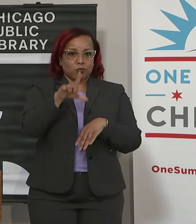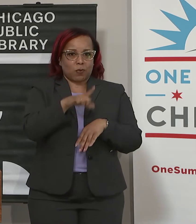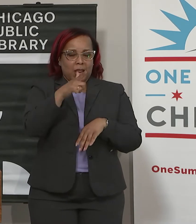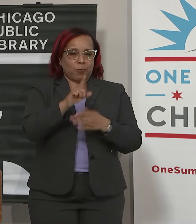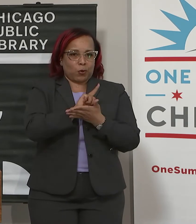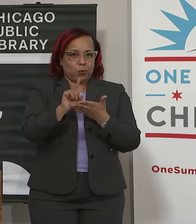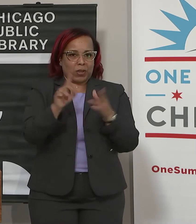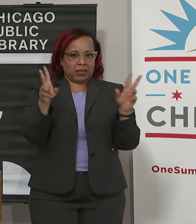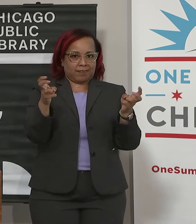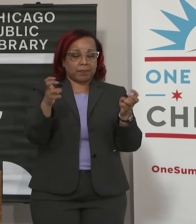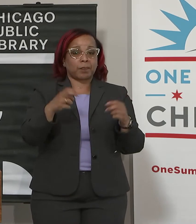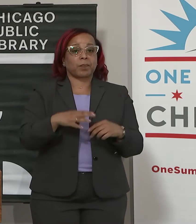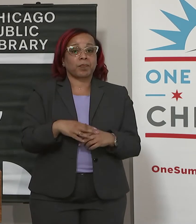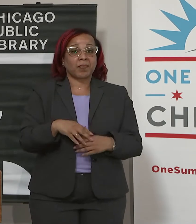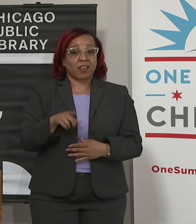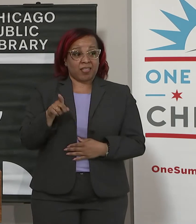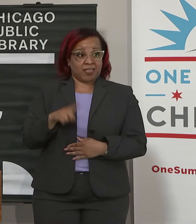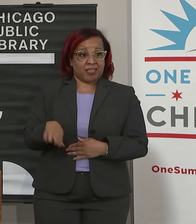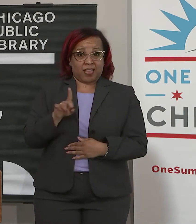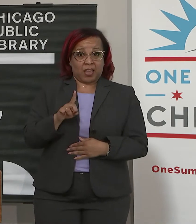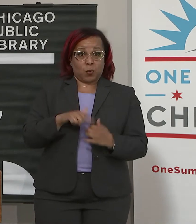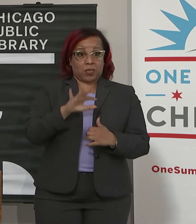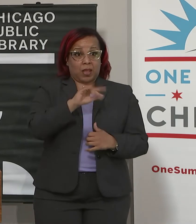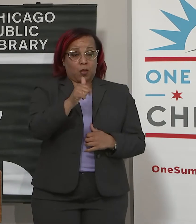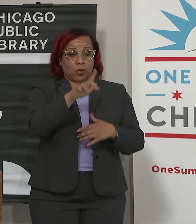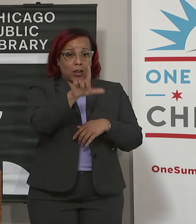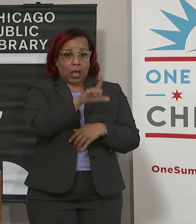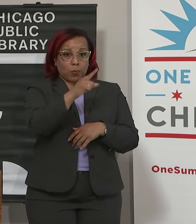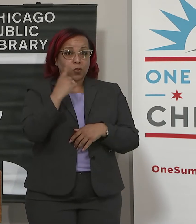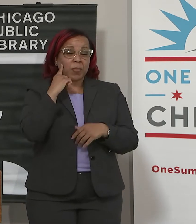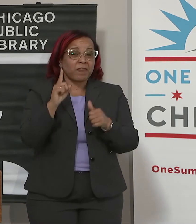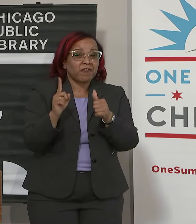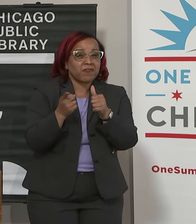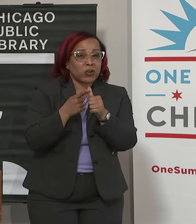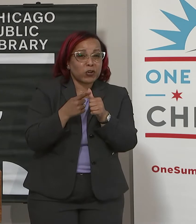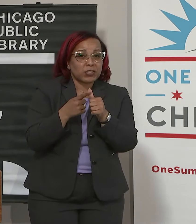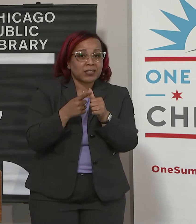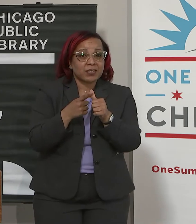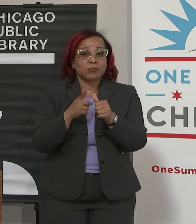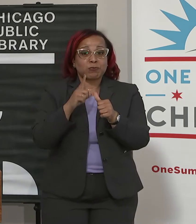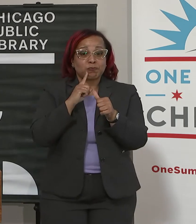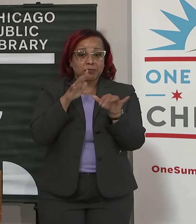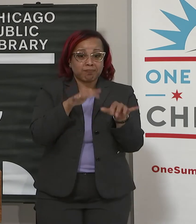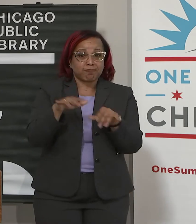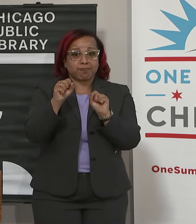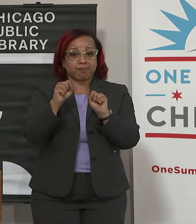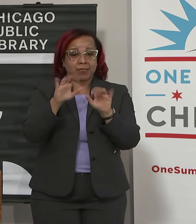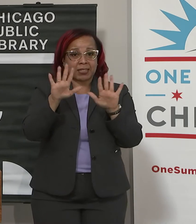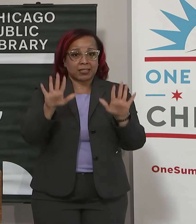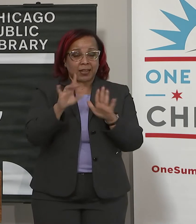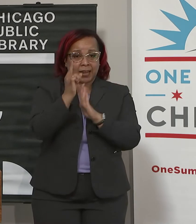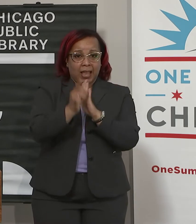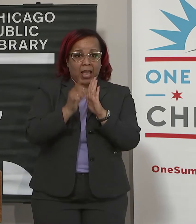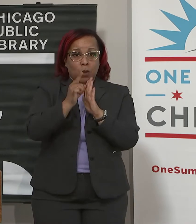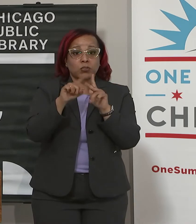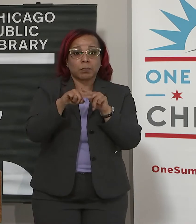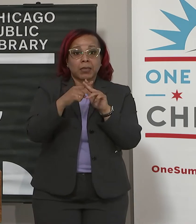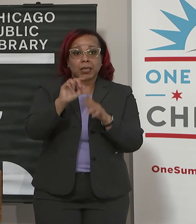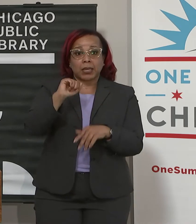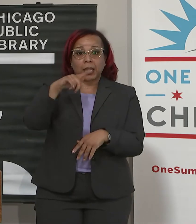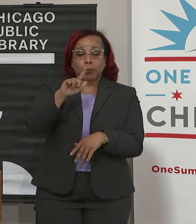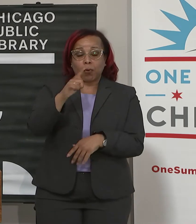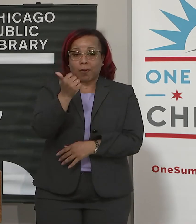Week. They, along with 9 other libraries, will be the first to resume our rollout of Sunday hours beginning